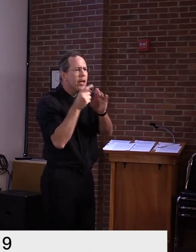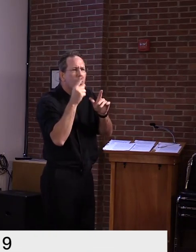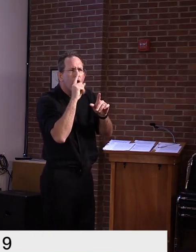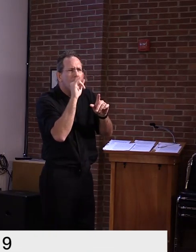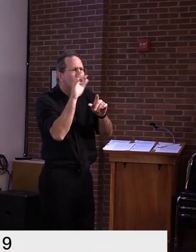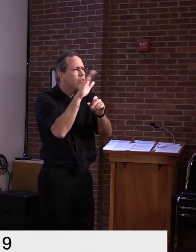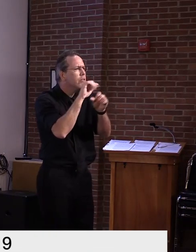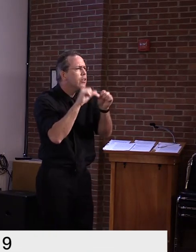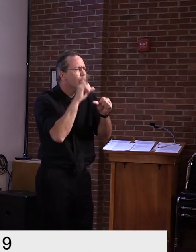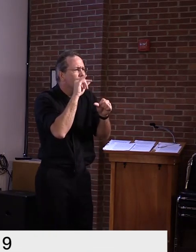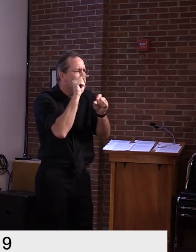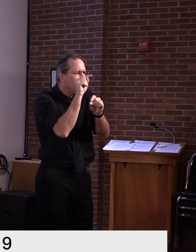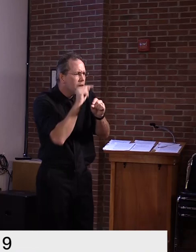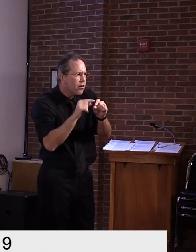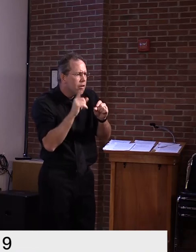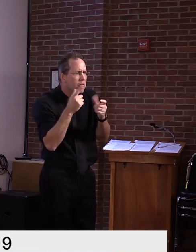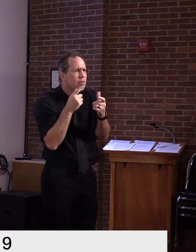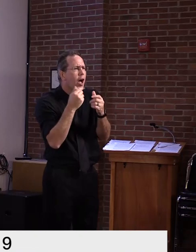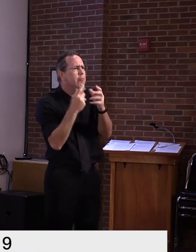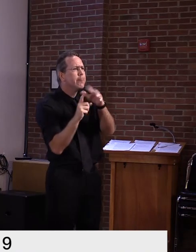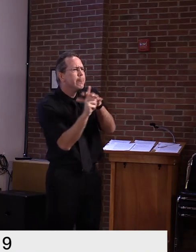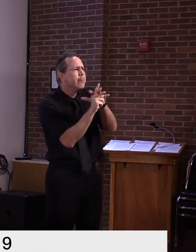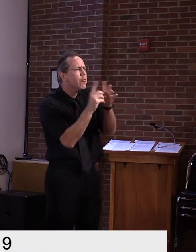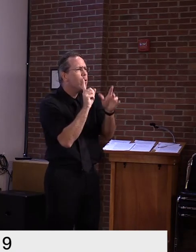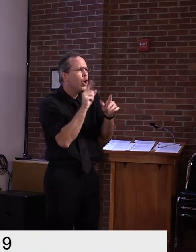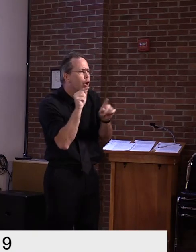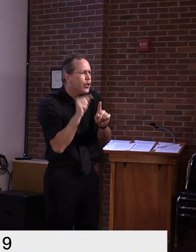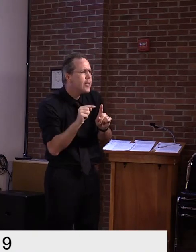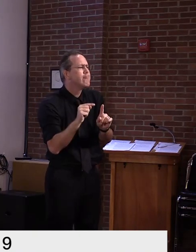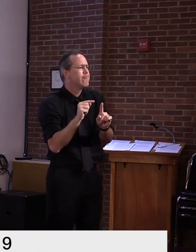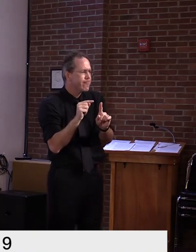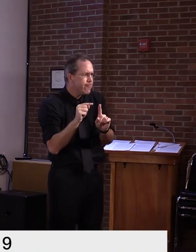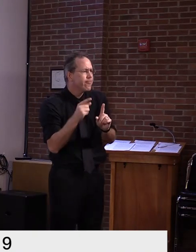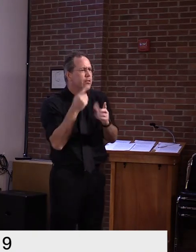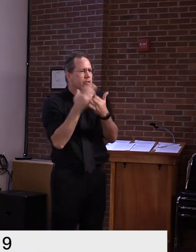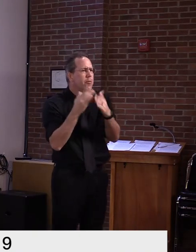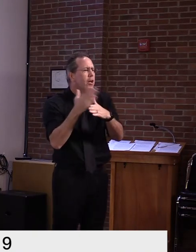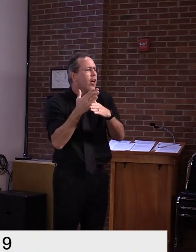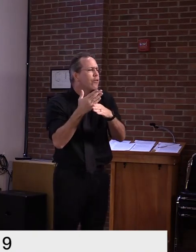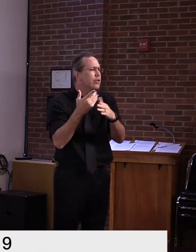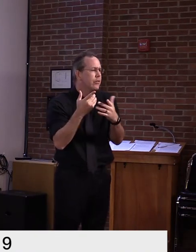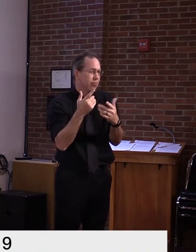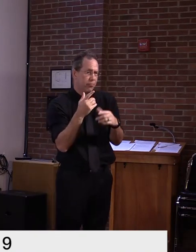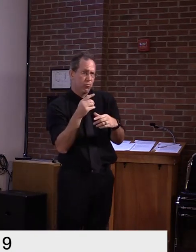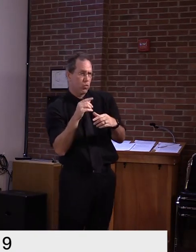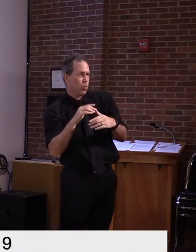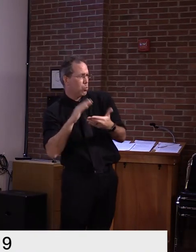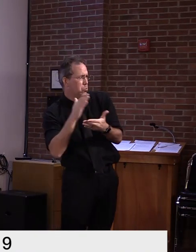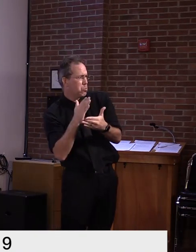here that Northern Vermont University, 17 out of 100,000. Comparing that to UNC, that had